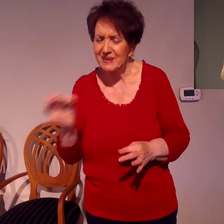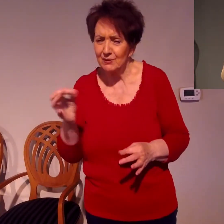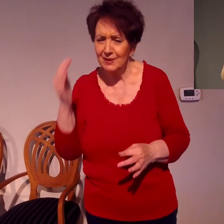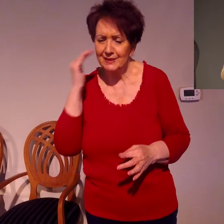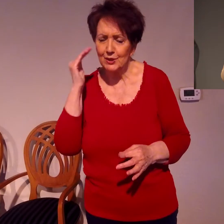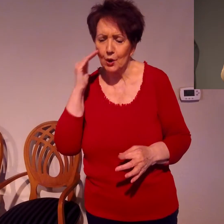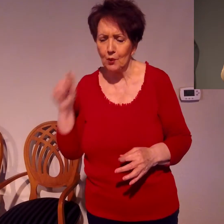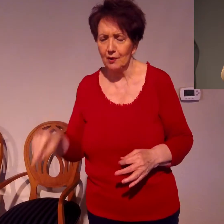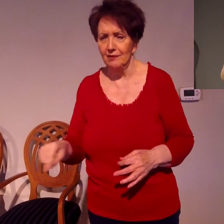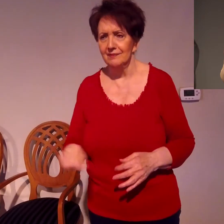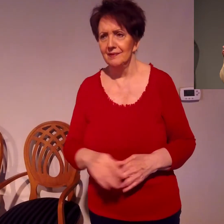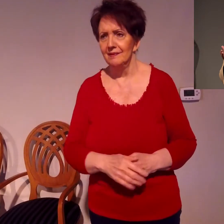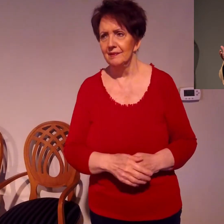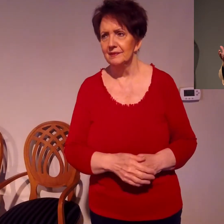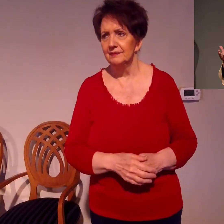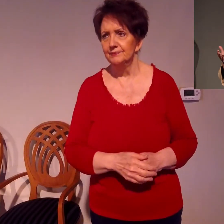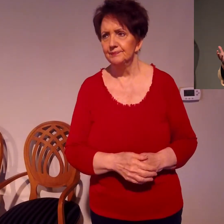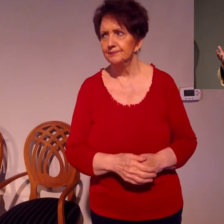a colleague.